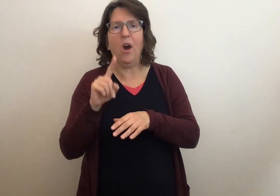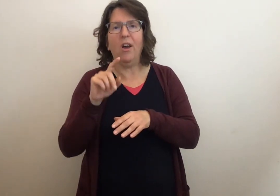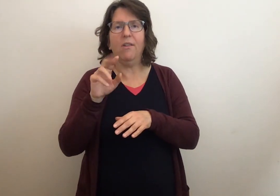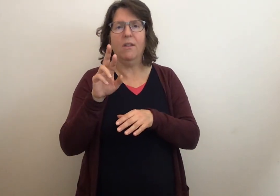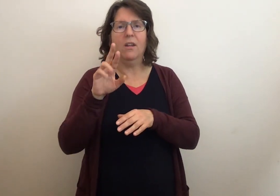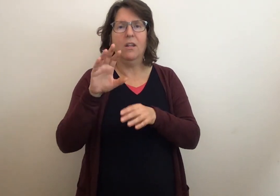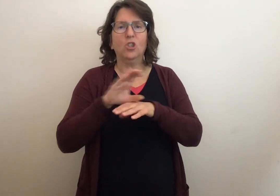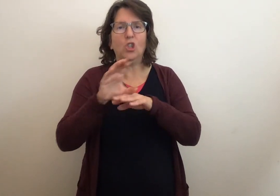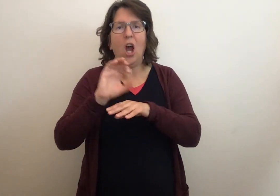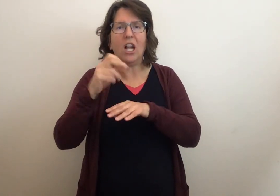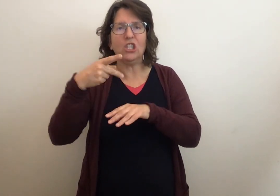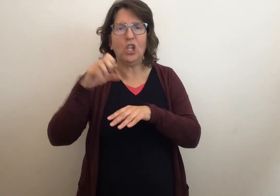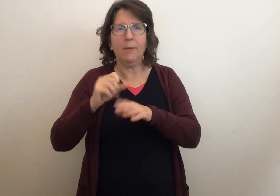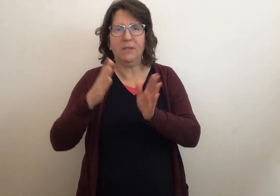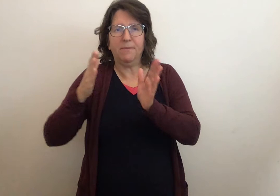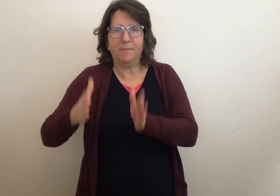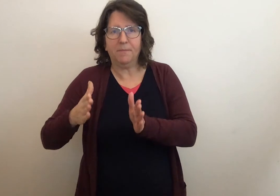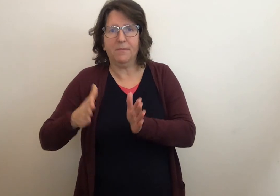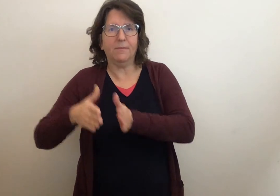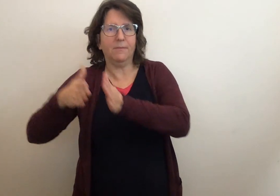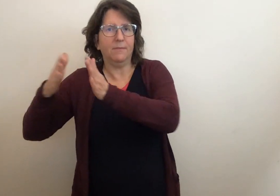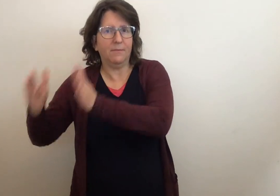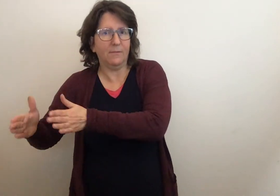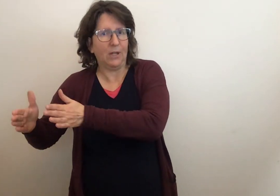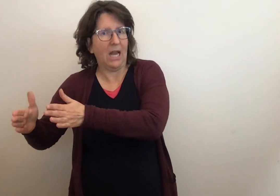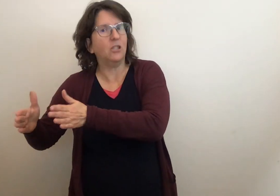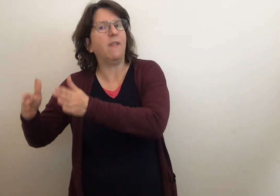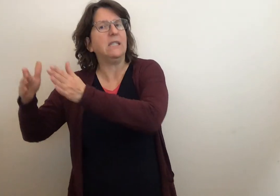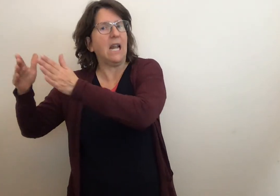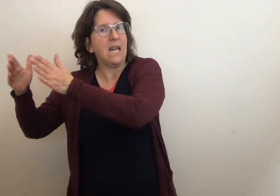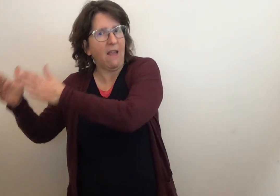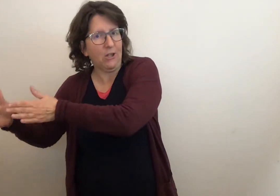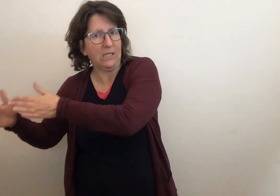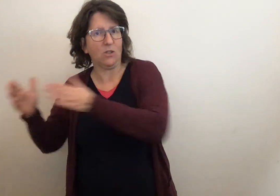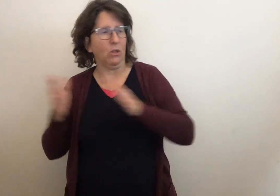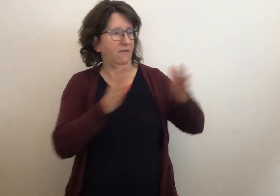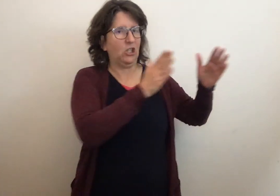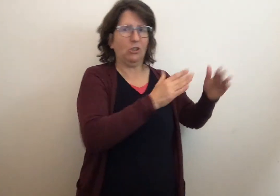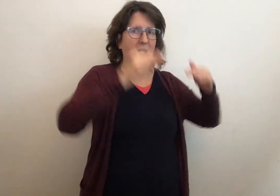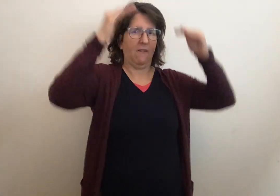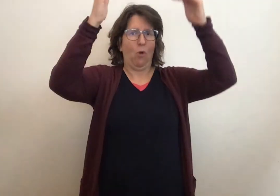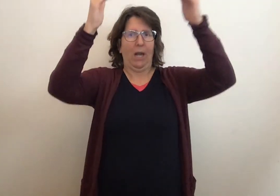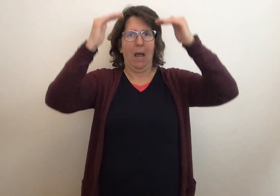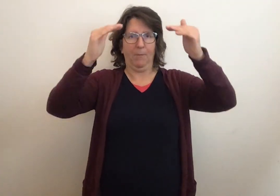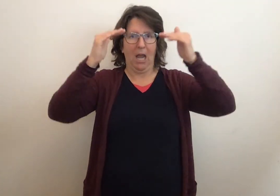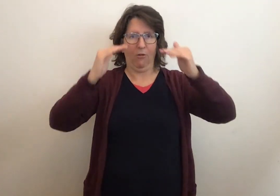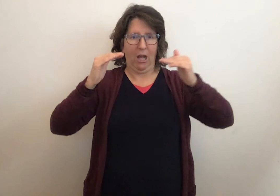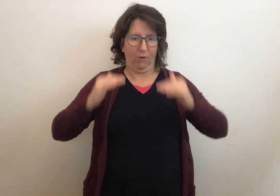for chocolate chips. Okay, so that's another discourse feature. Instead of going up, down